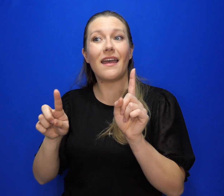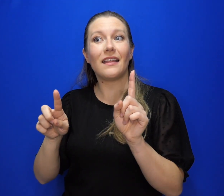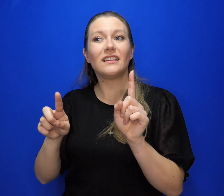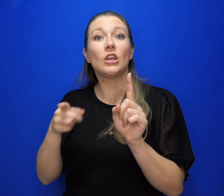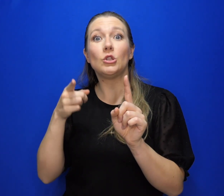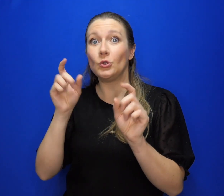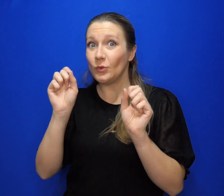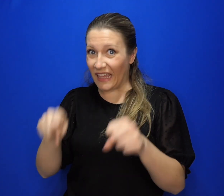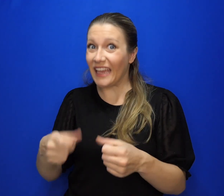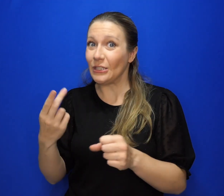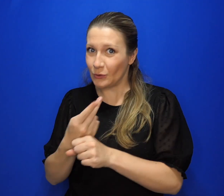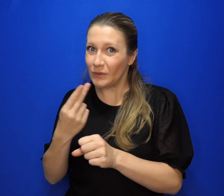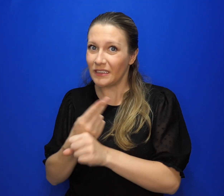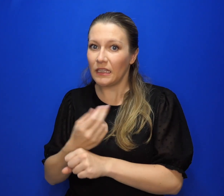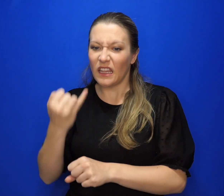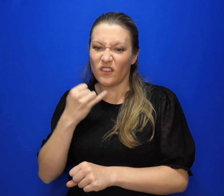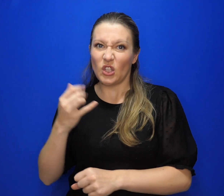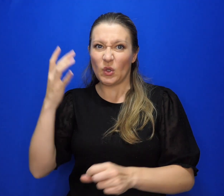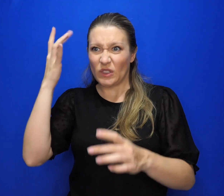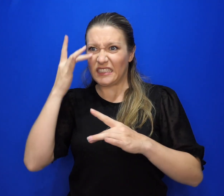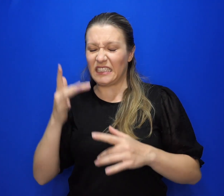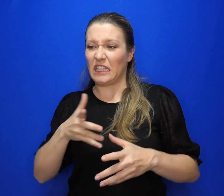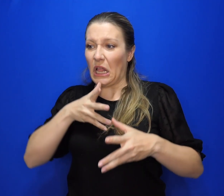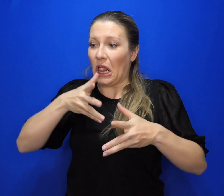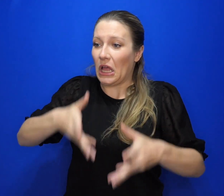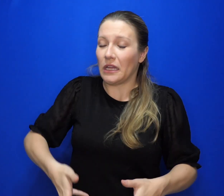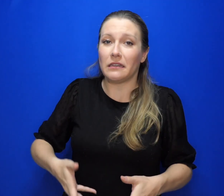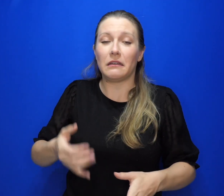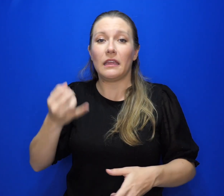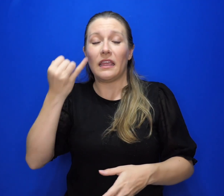get sick to your stomach, if you panic, if you just